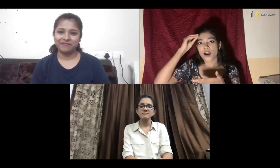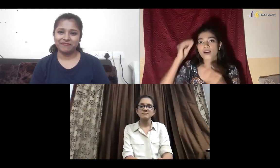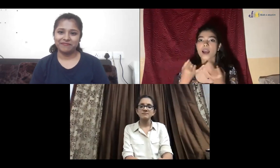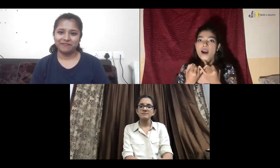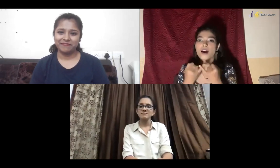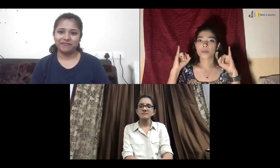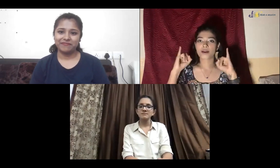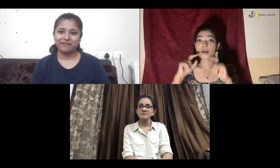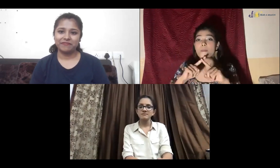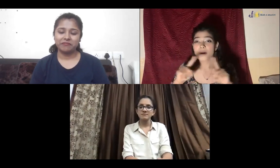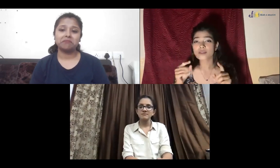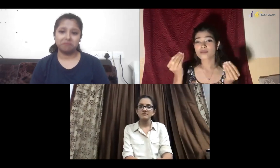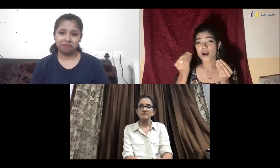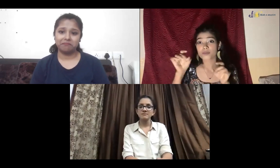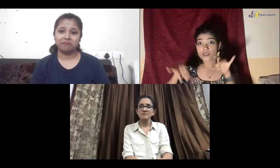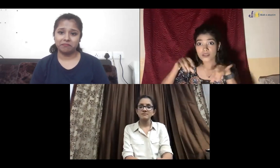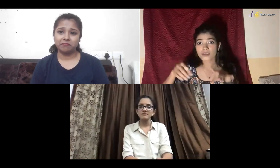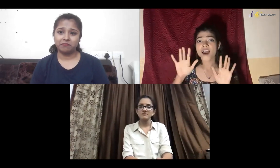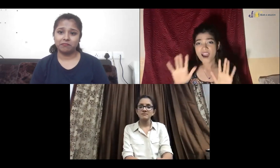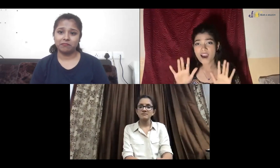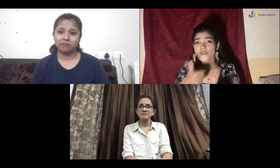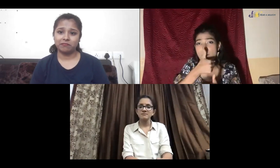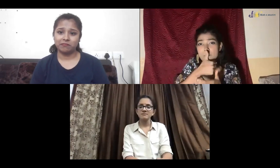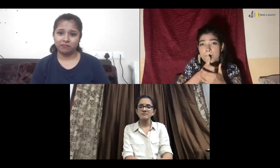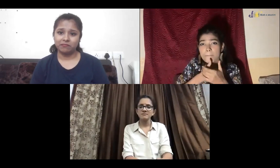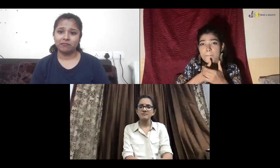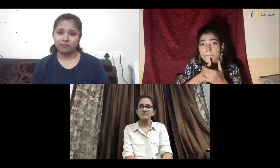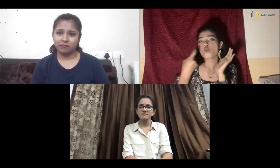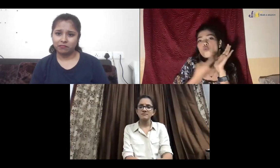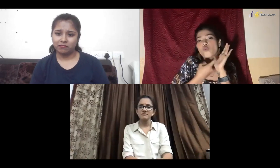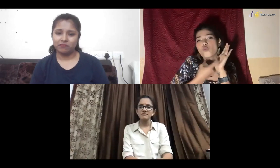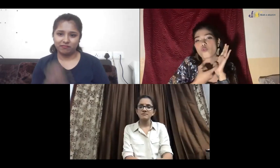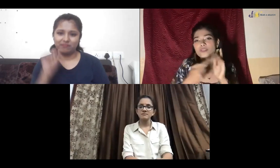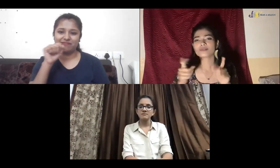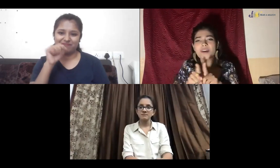is far better for women. So I learned to become independent person over here.